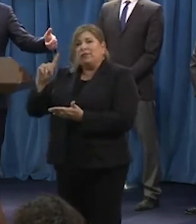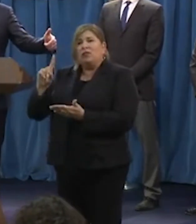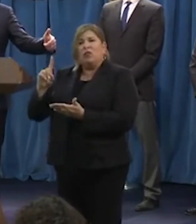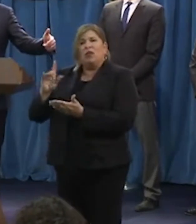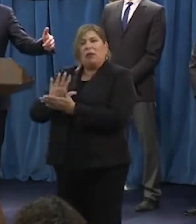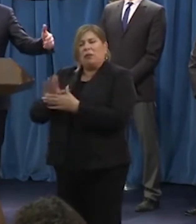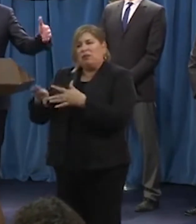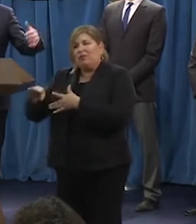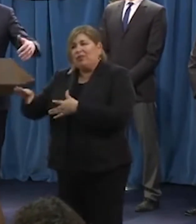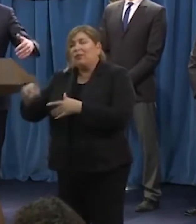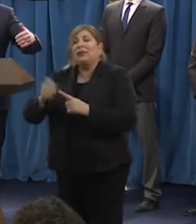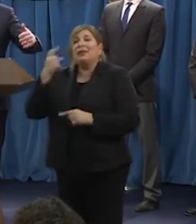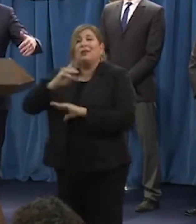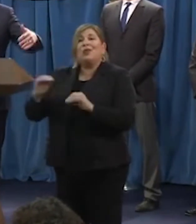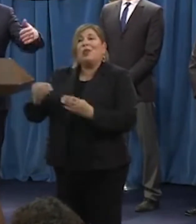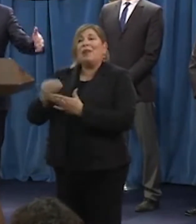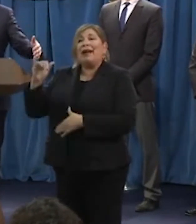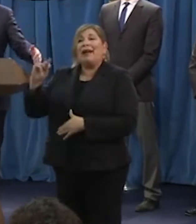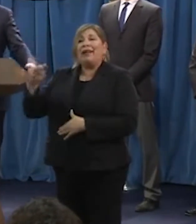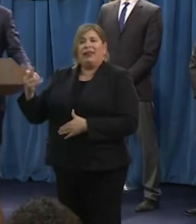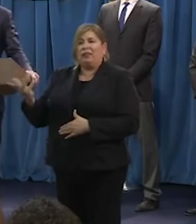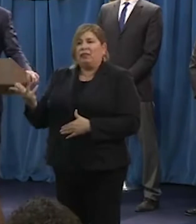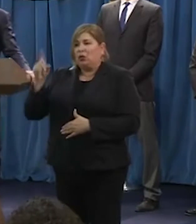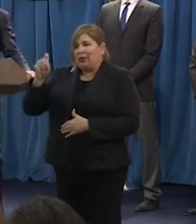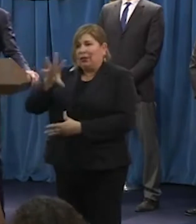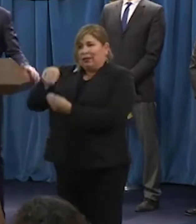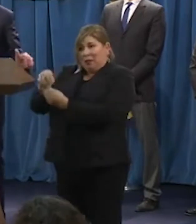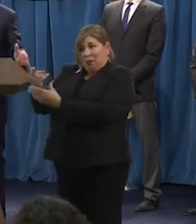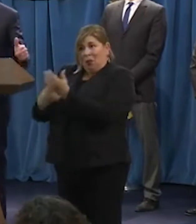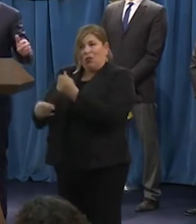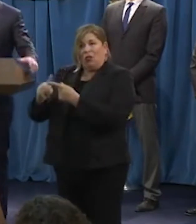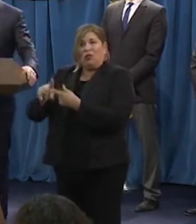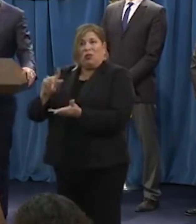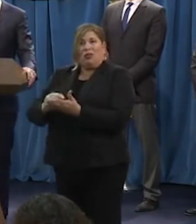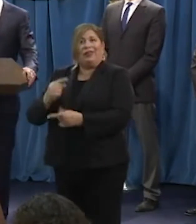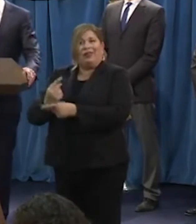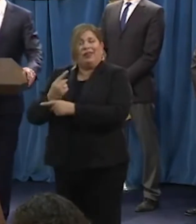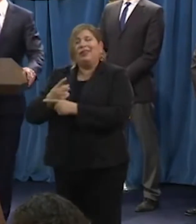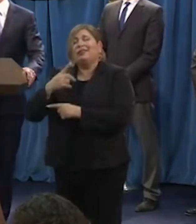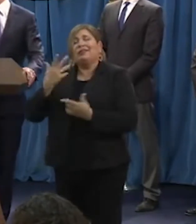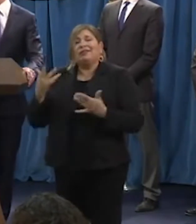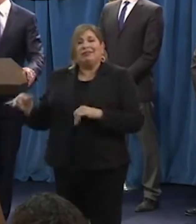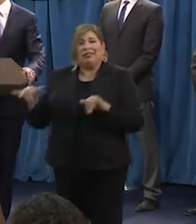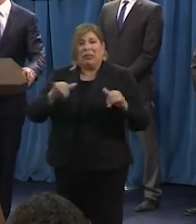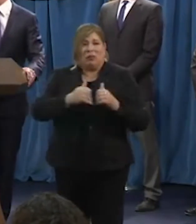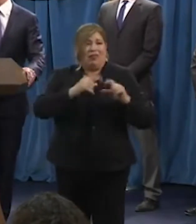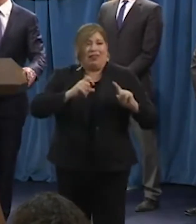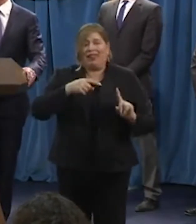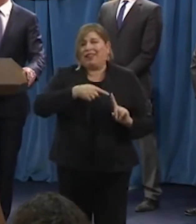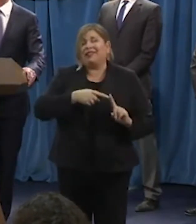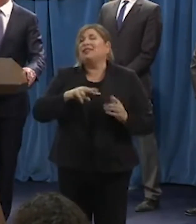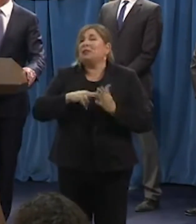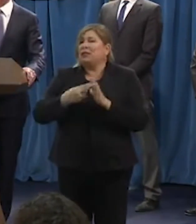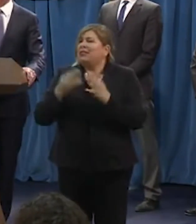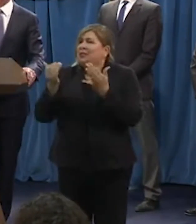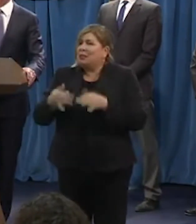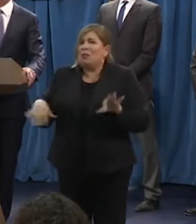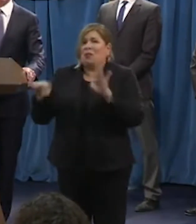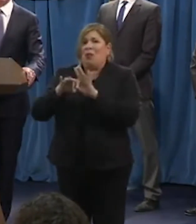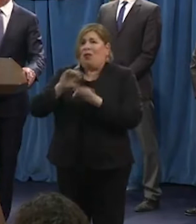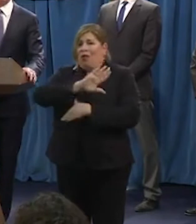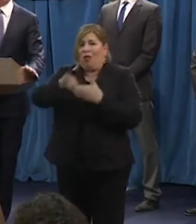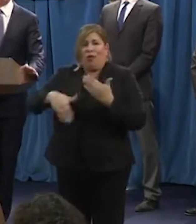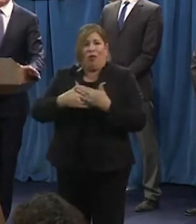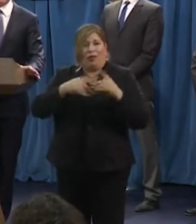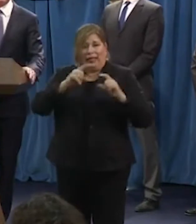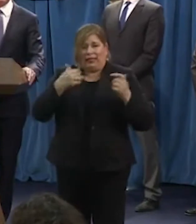ink. So you need multiple components. And so it's incumbent upon all of us to make sure those components are